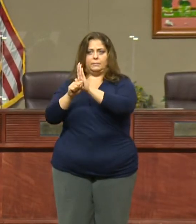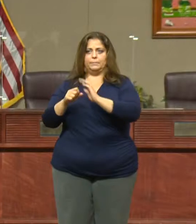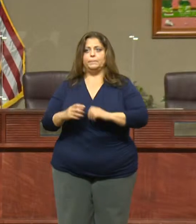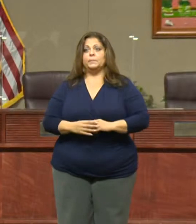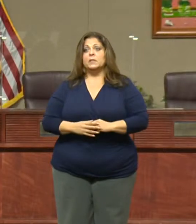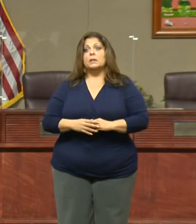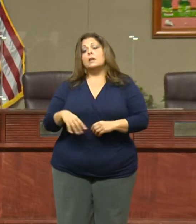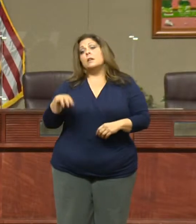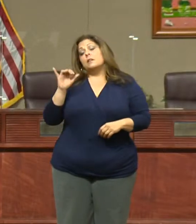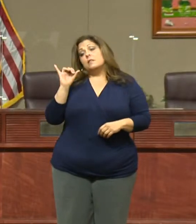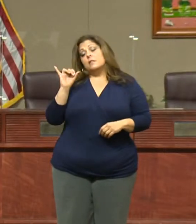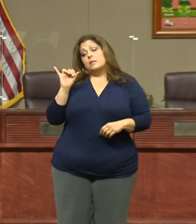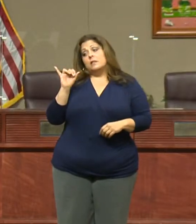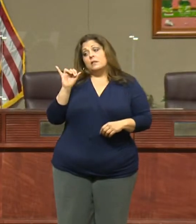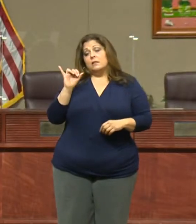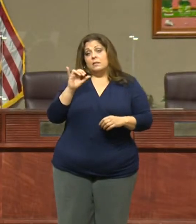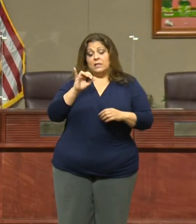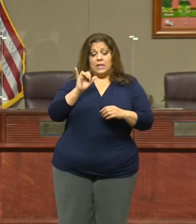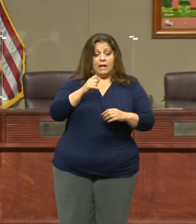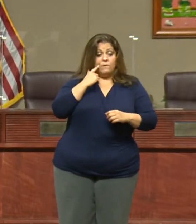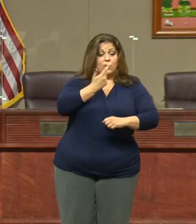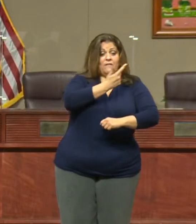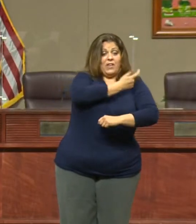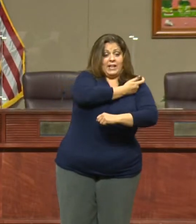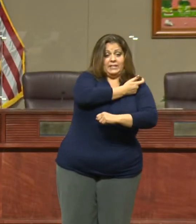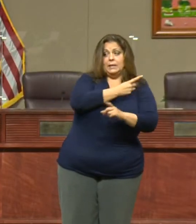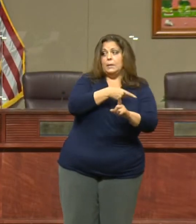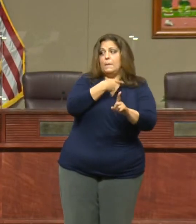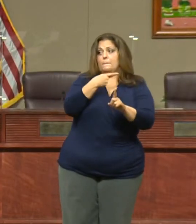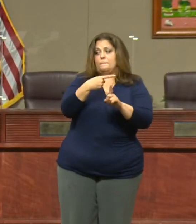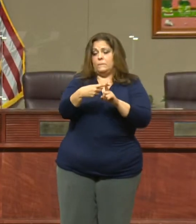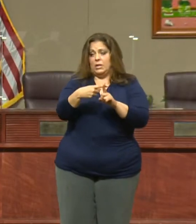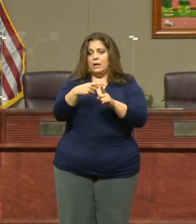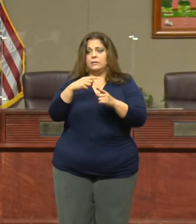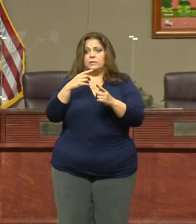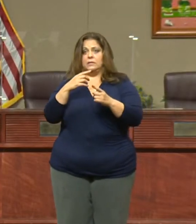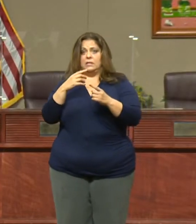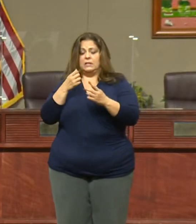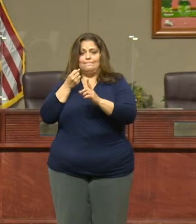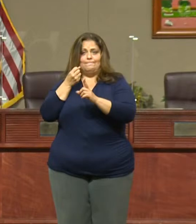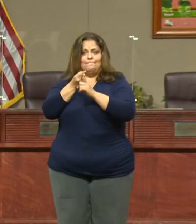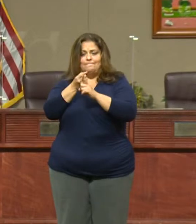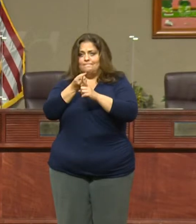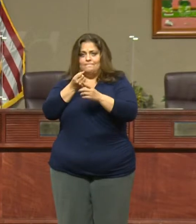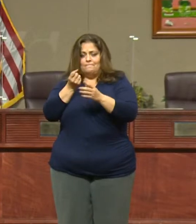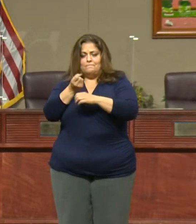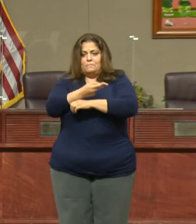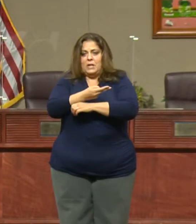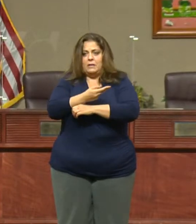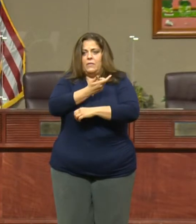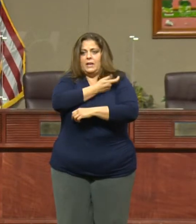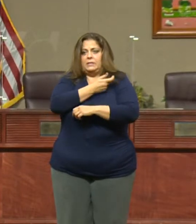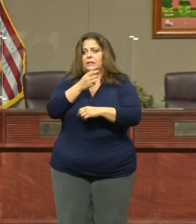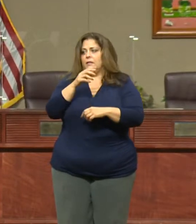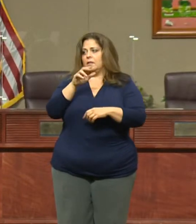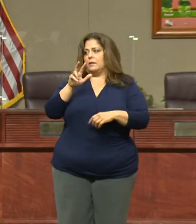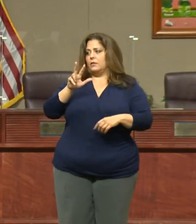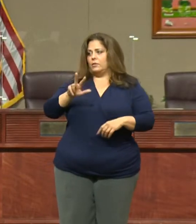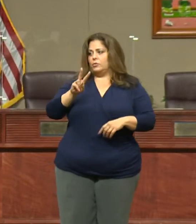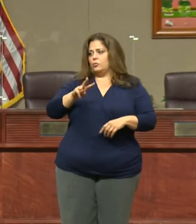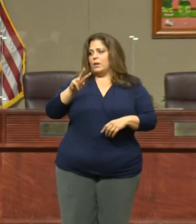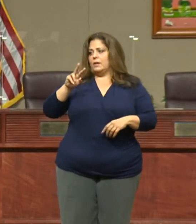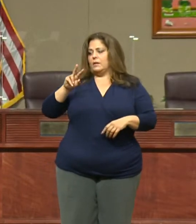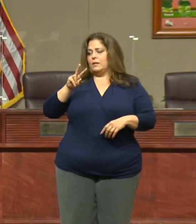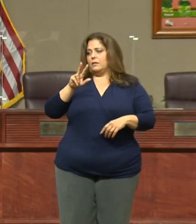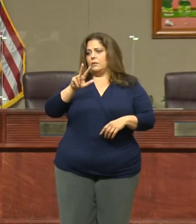For the vaccines and the breakthrough cases, our total is at 254. There are 71 that are Johnson &